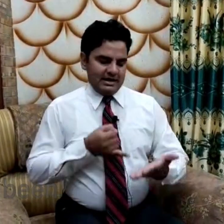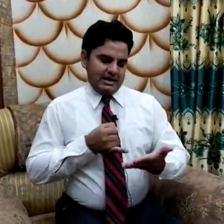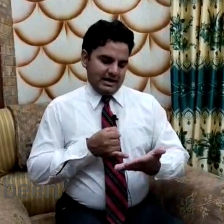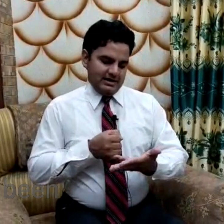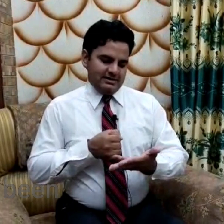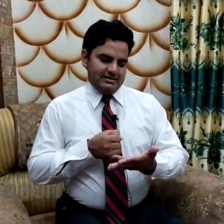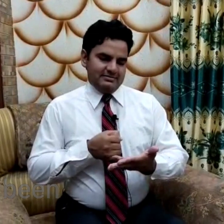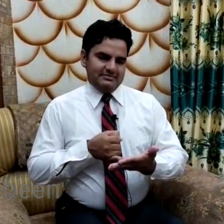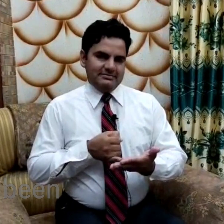at